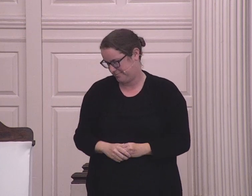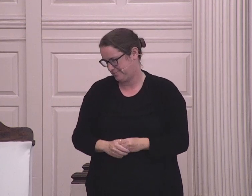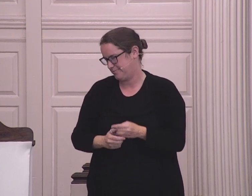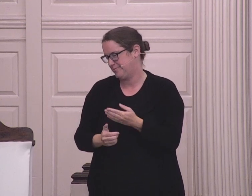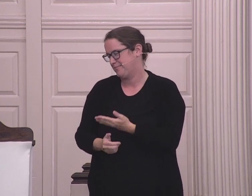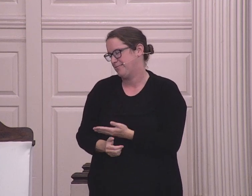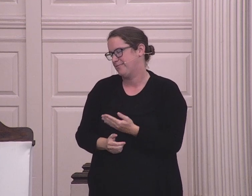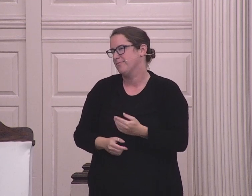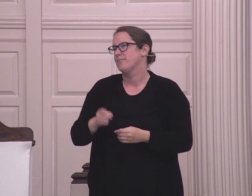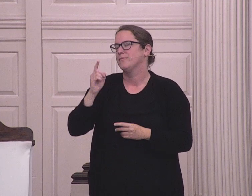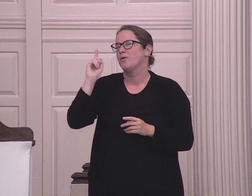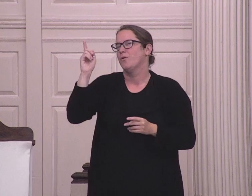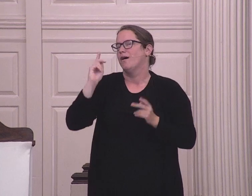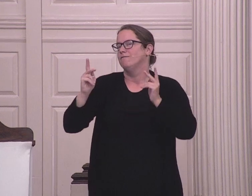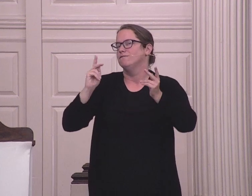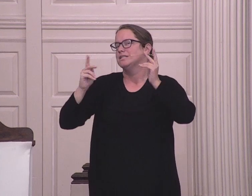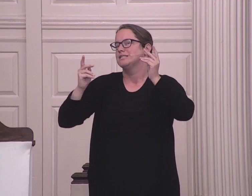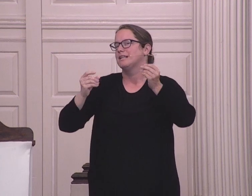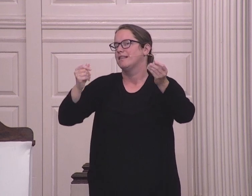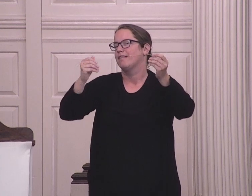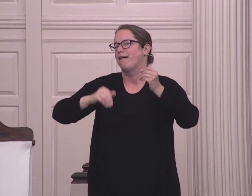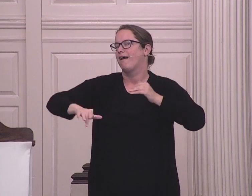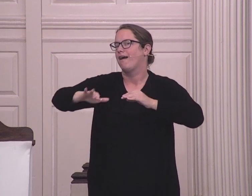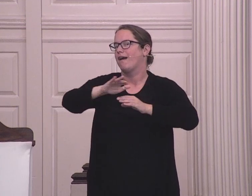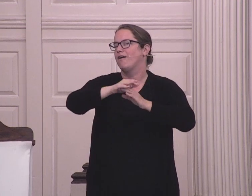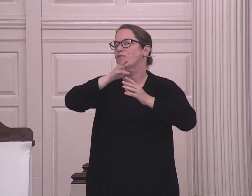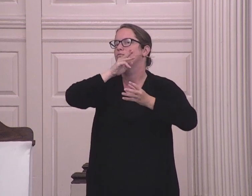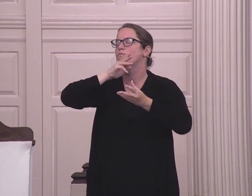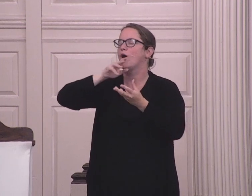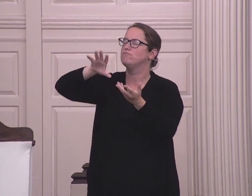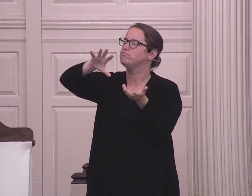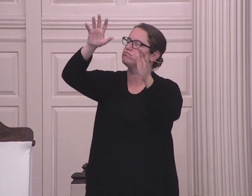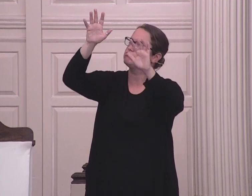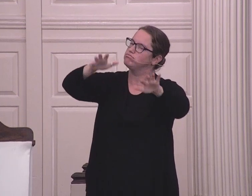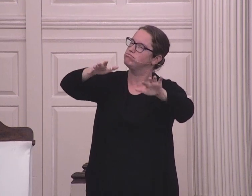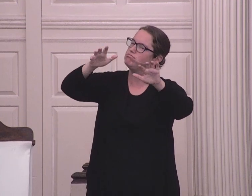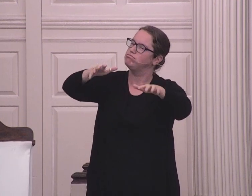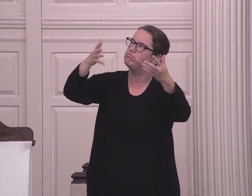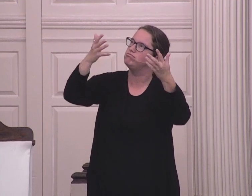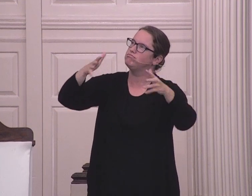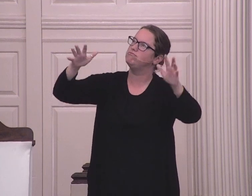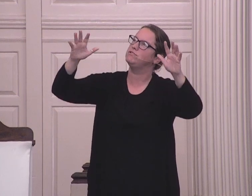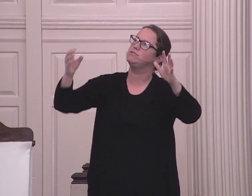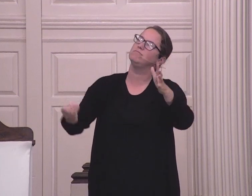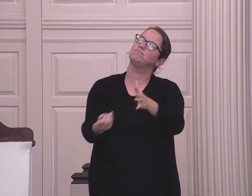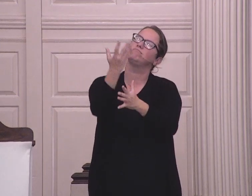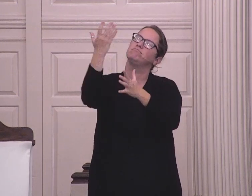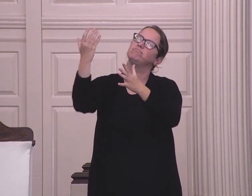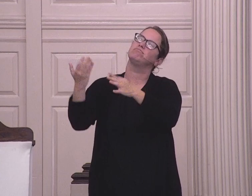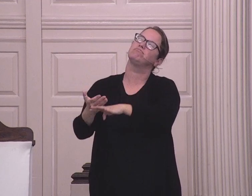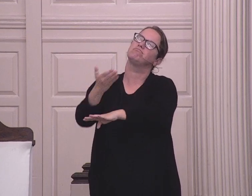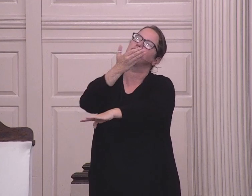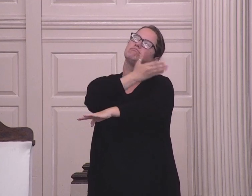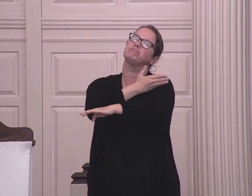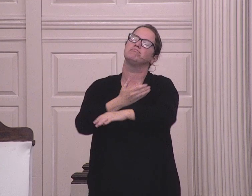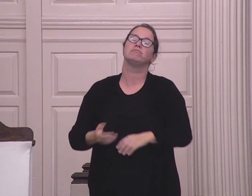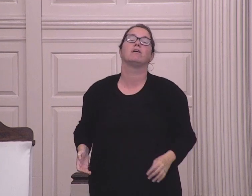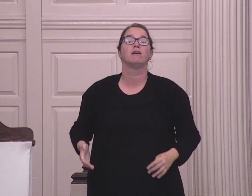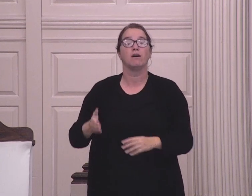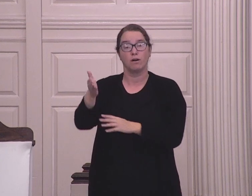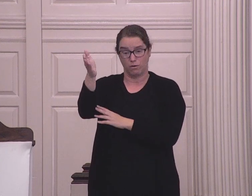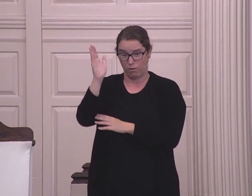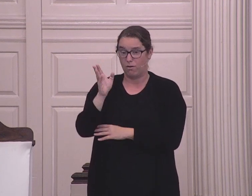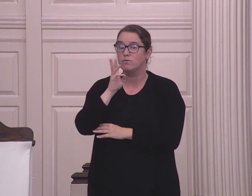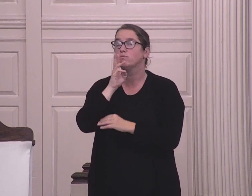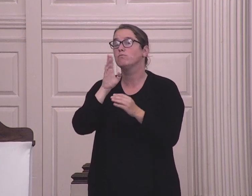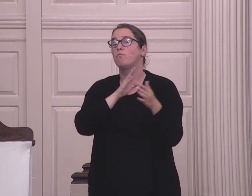You have visited the land and watered it. Greatly have you enriched it. God's watercourses are